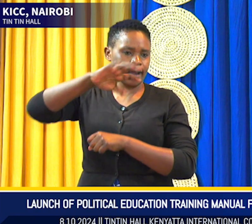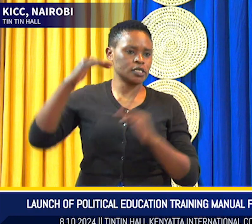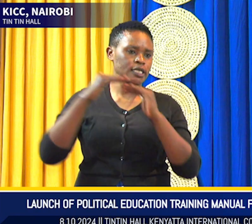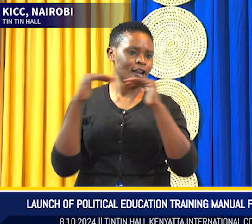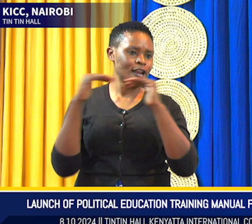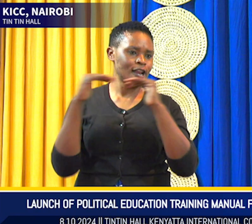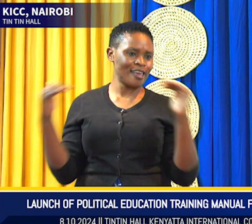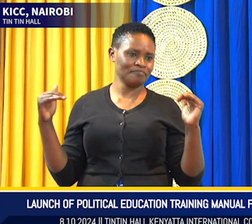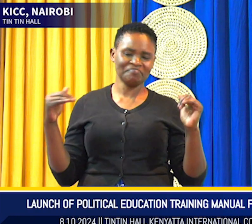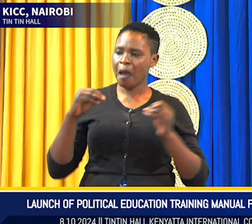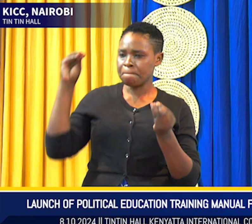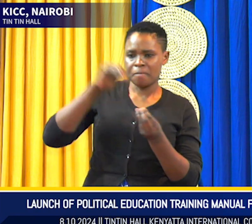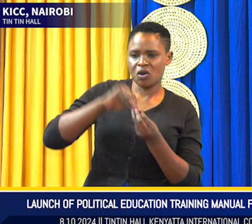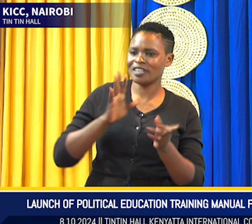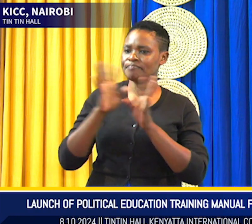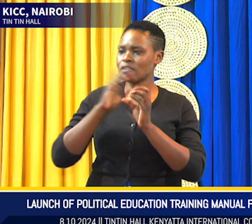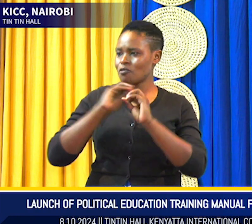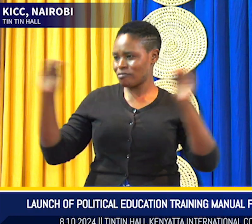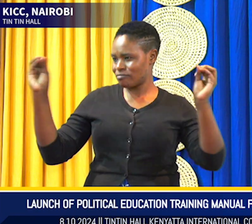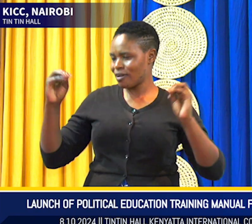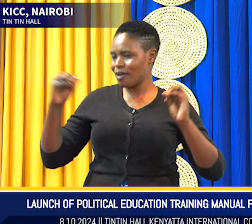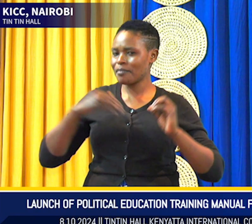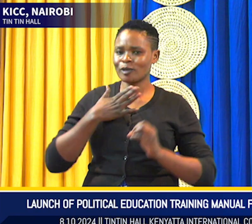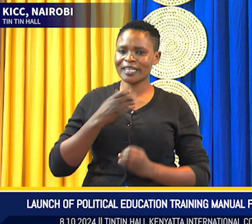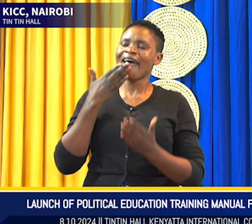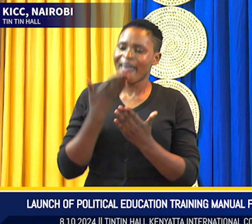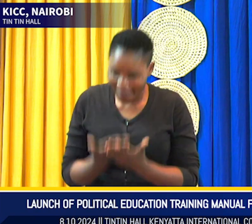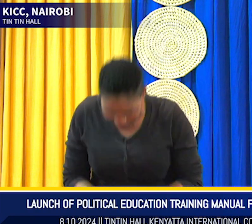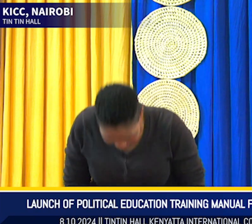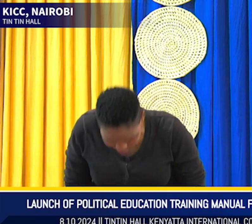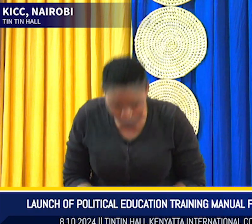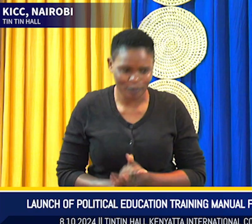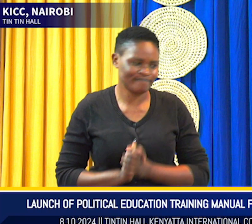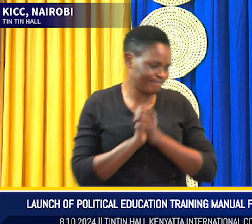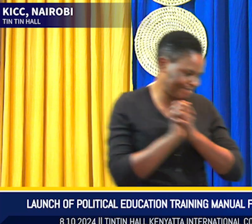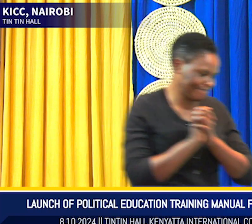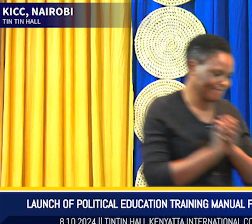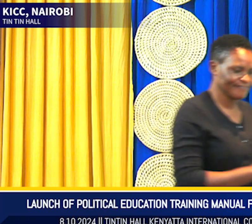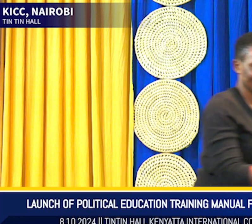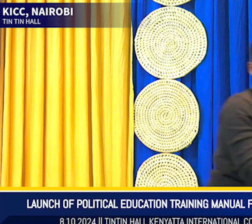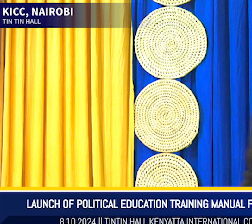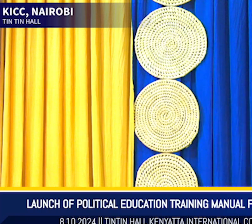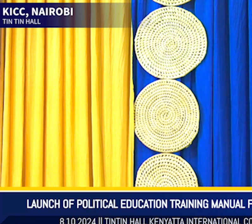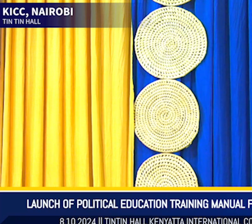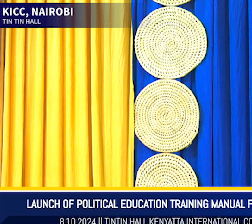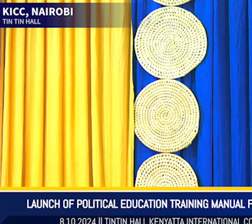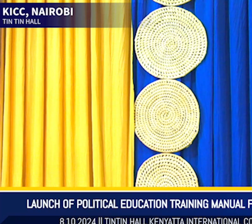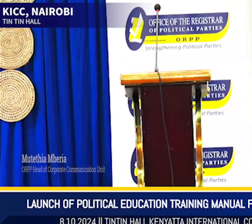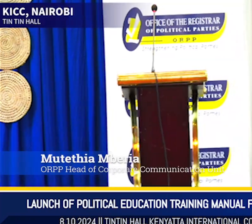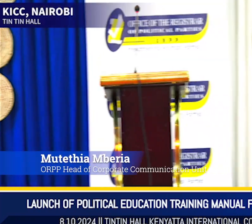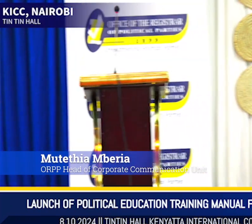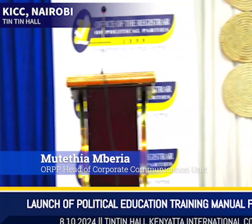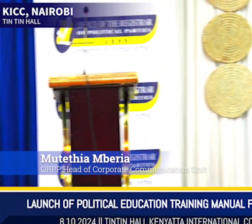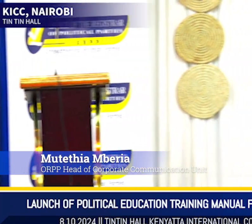being nominated at the county level. I don't have much to say. Thank you. Thank you very much. Thank you very much.